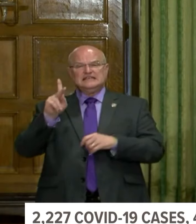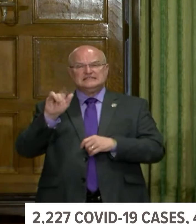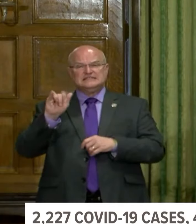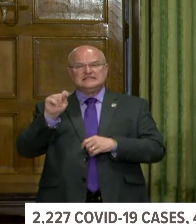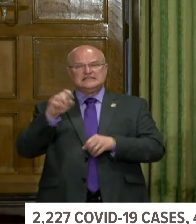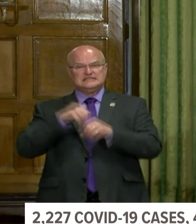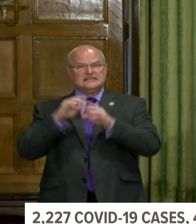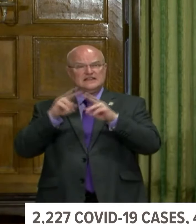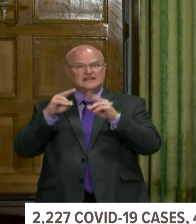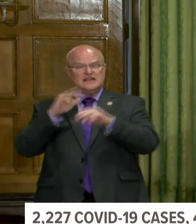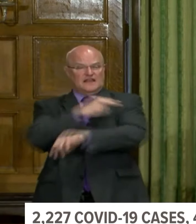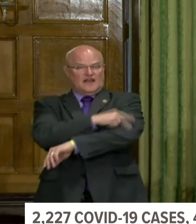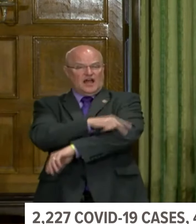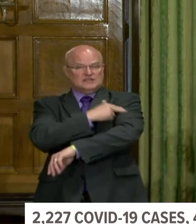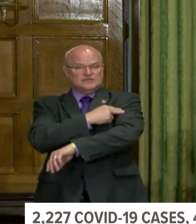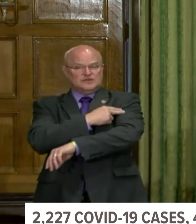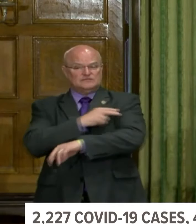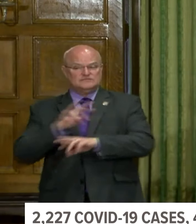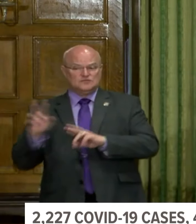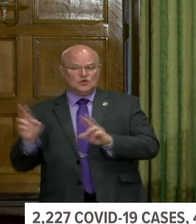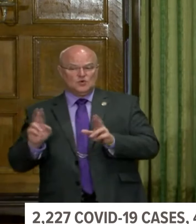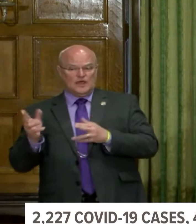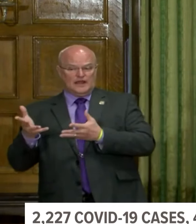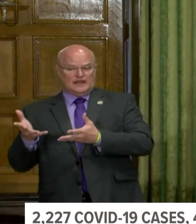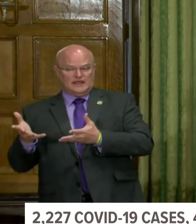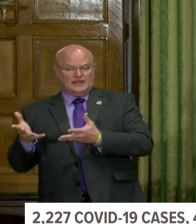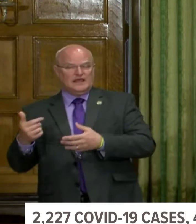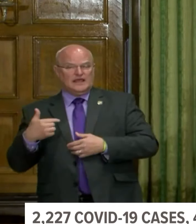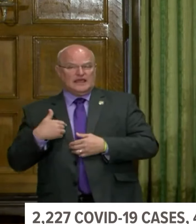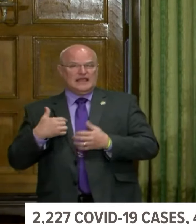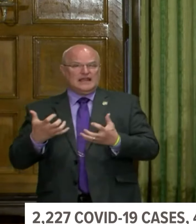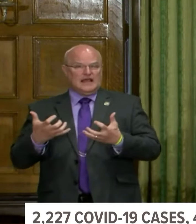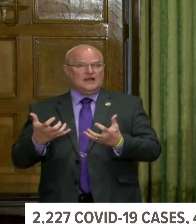hospitals that are available, and I want to be able to push to